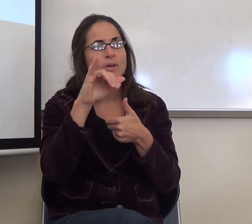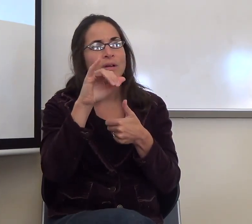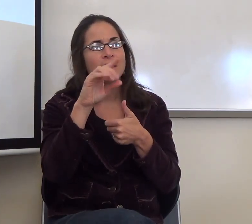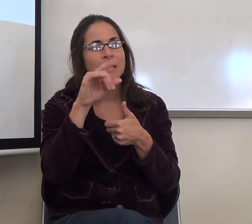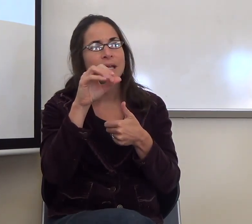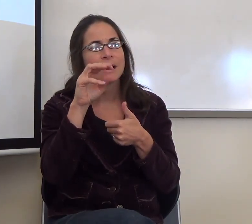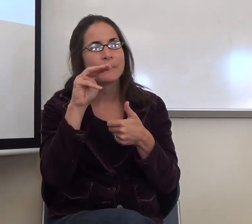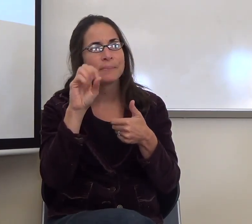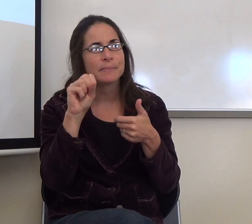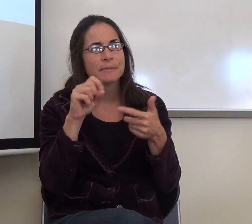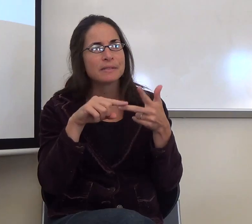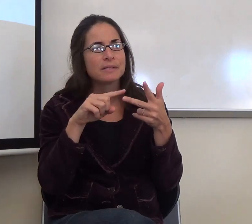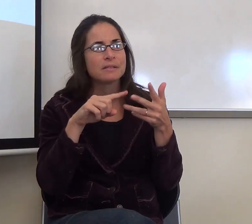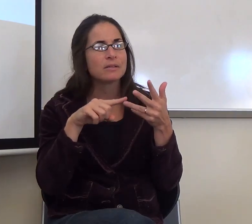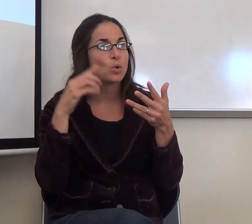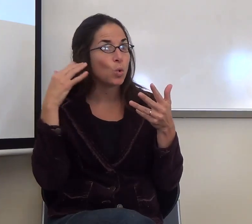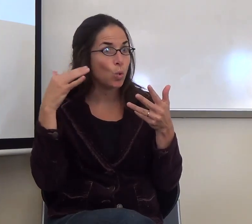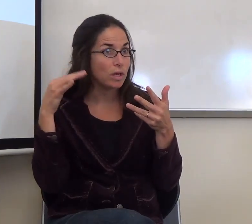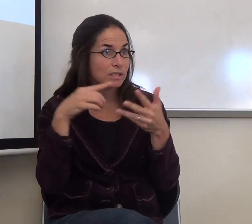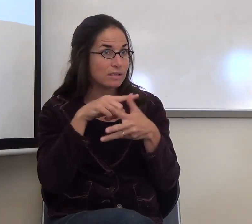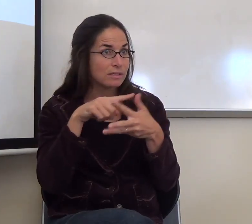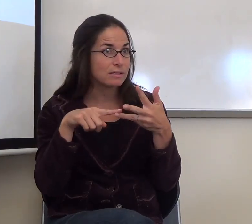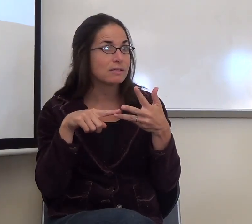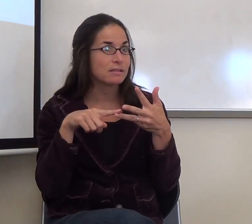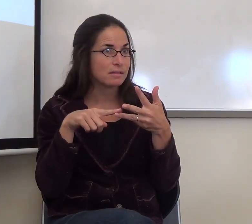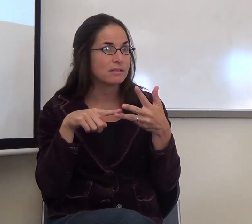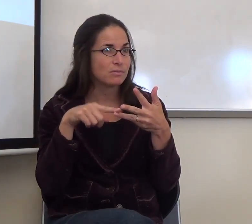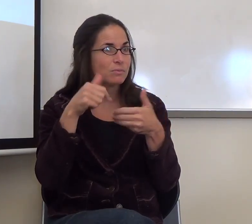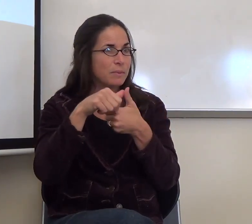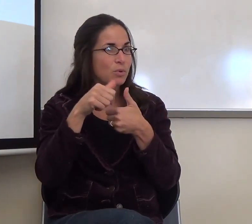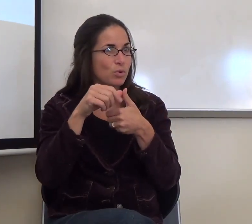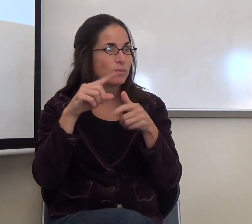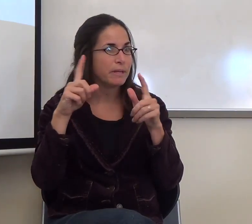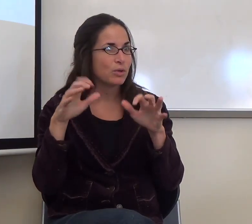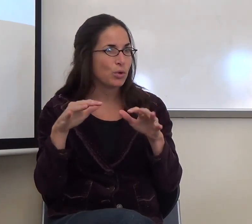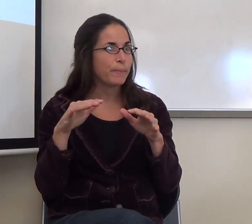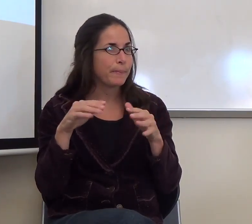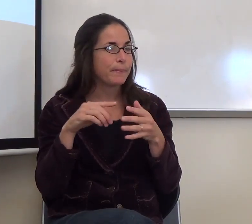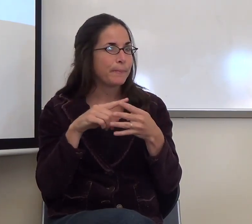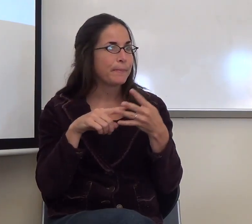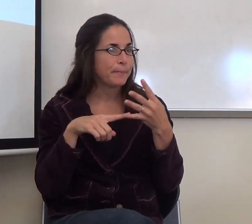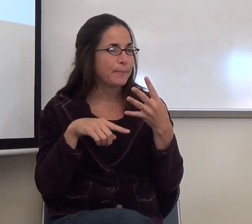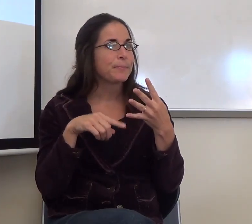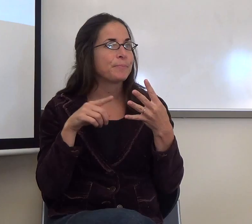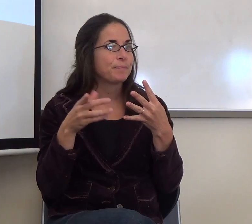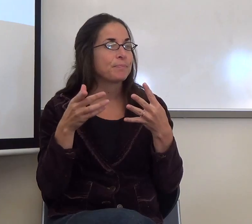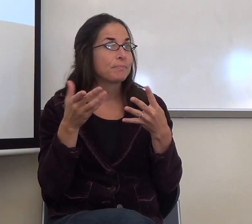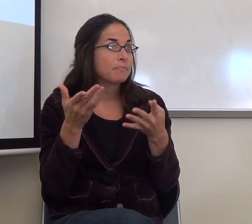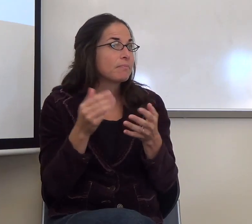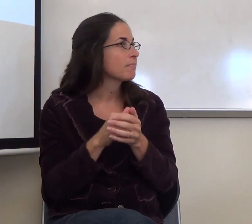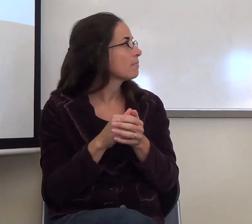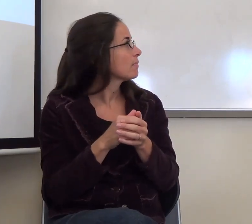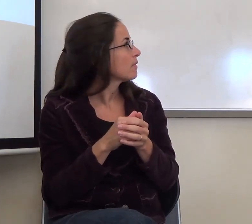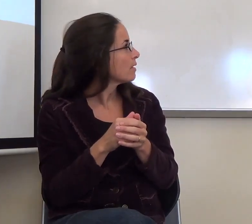then something else, oh, the noise, the damage that noise does. If it helps you to think of